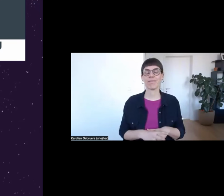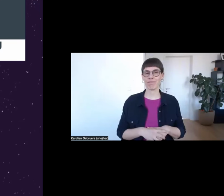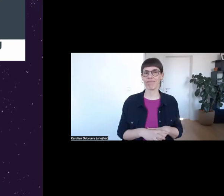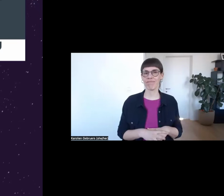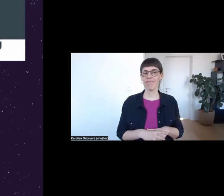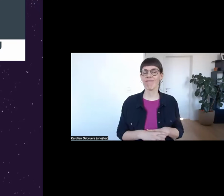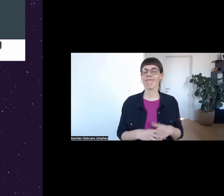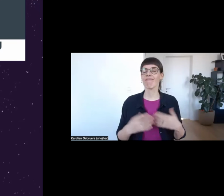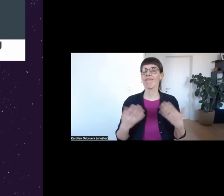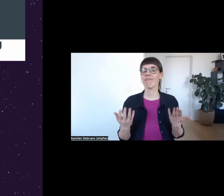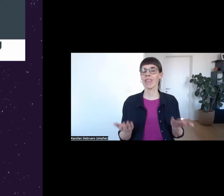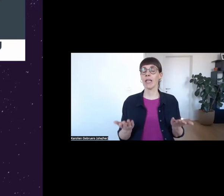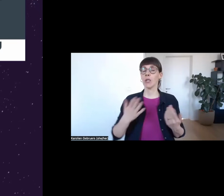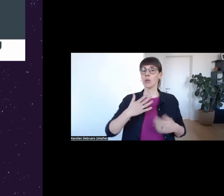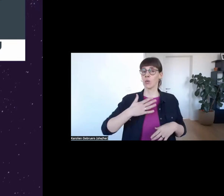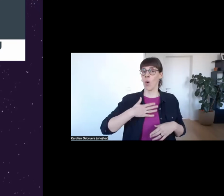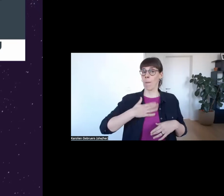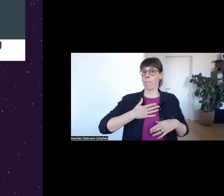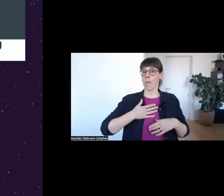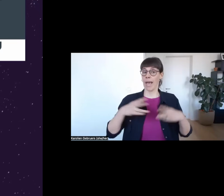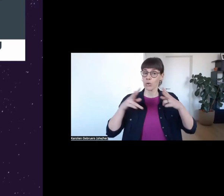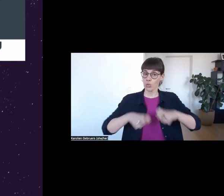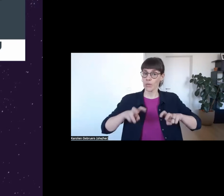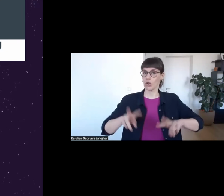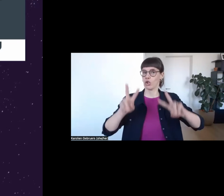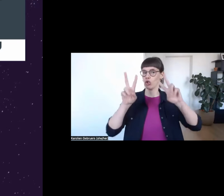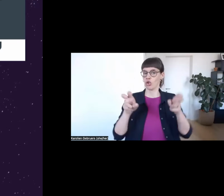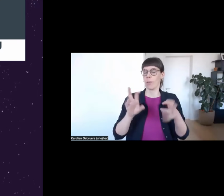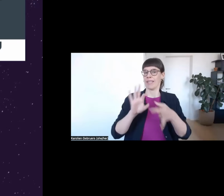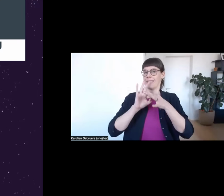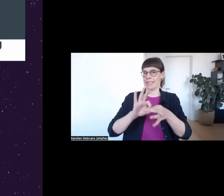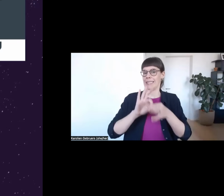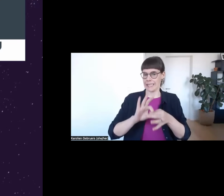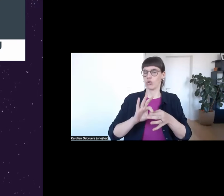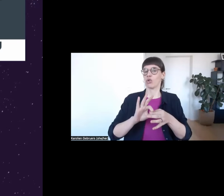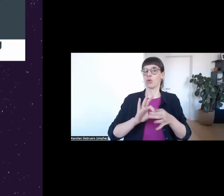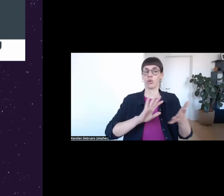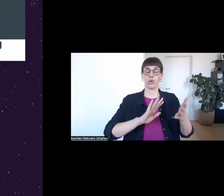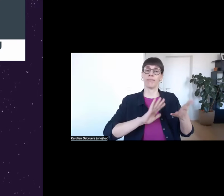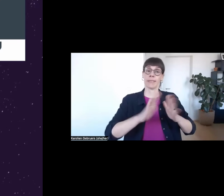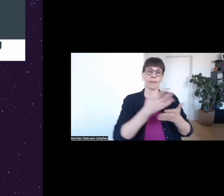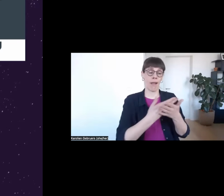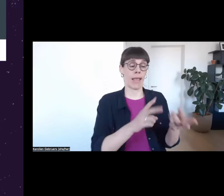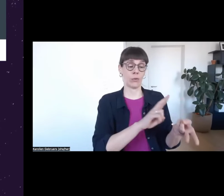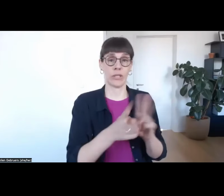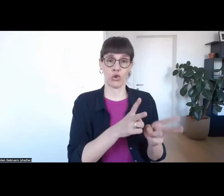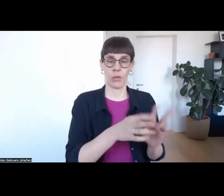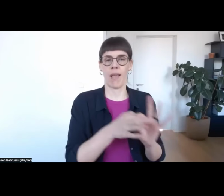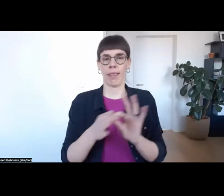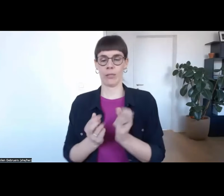I'd love to hear your thoughts. I'm very much in these early stages. And my research topic is